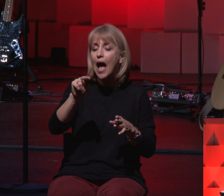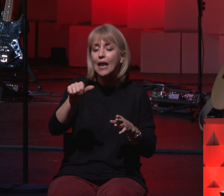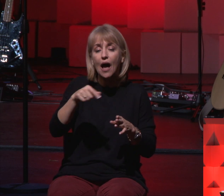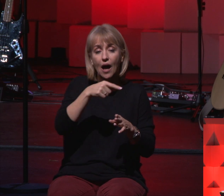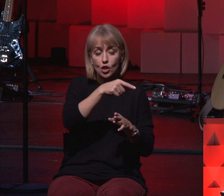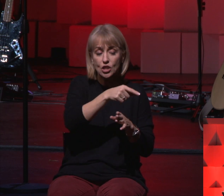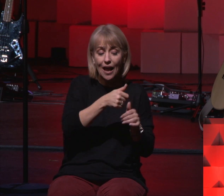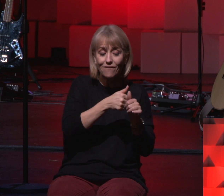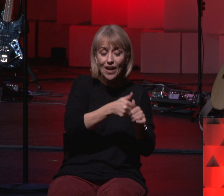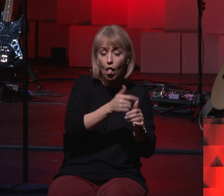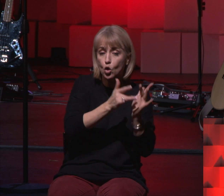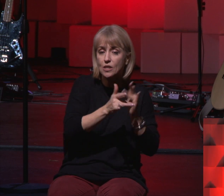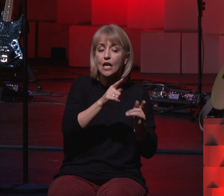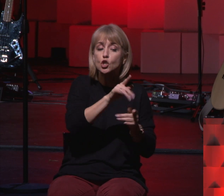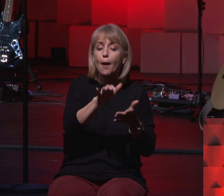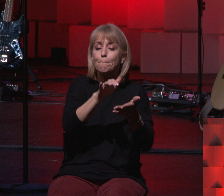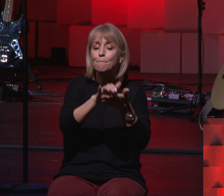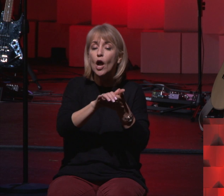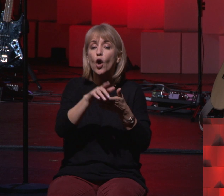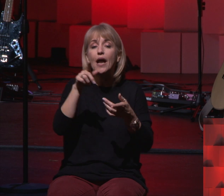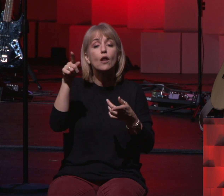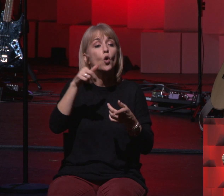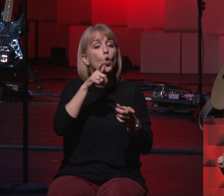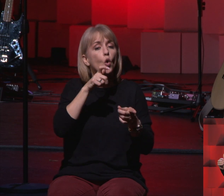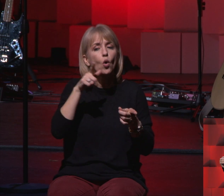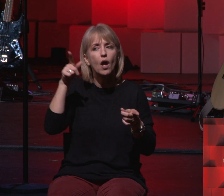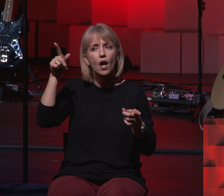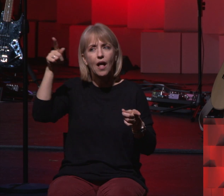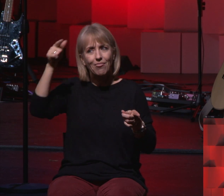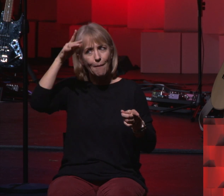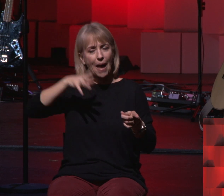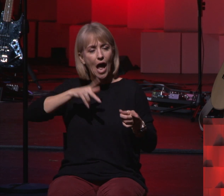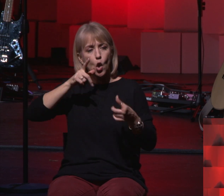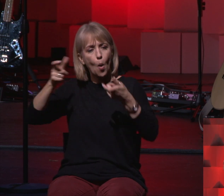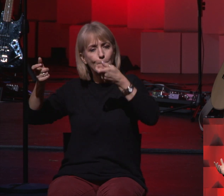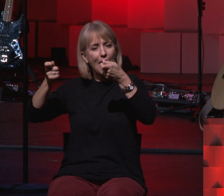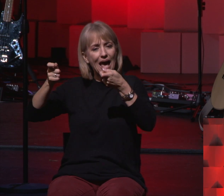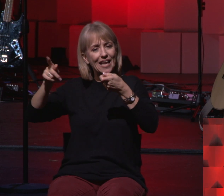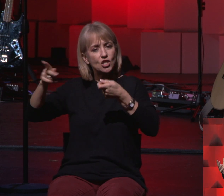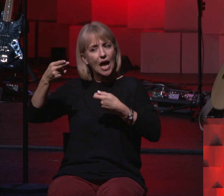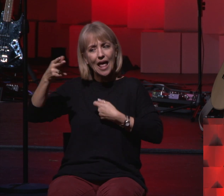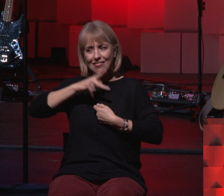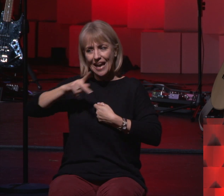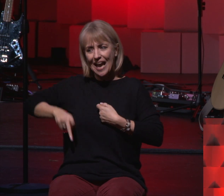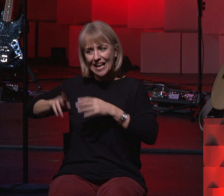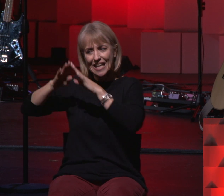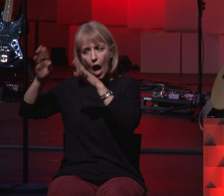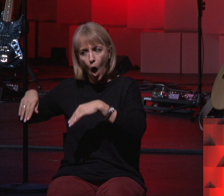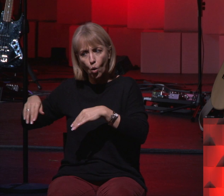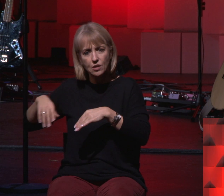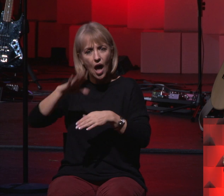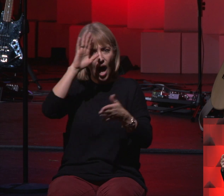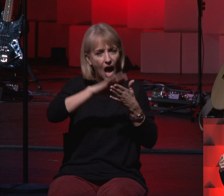married to Cusa, who happens to be the manager of Herod's household. So husband and wife are going to be talking.